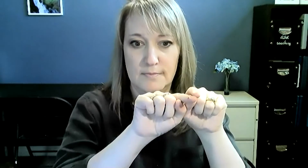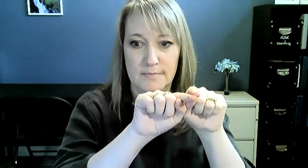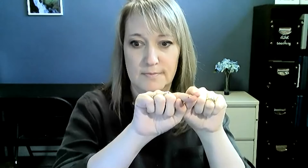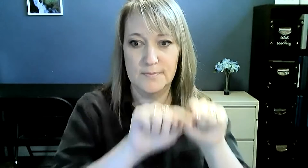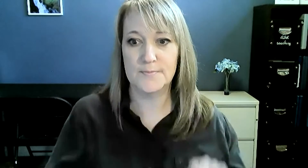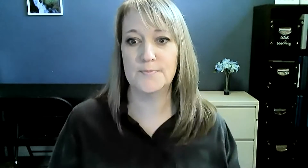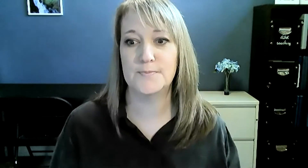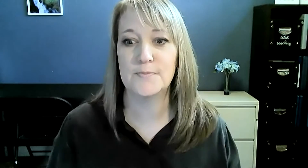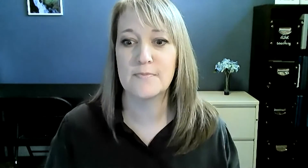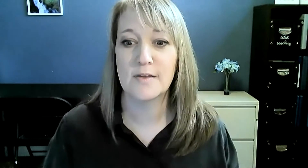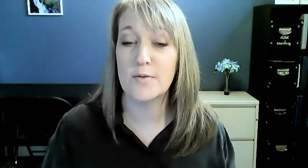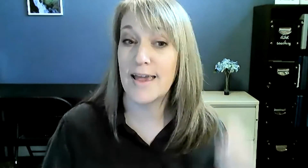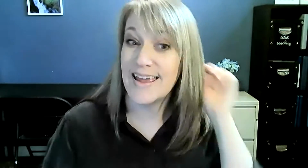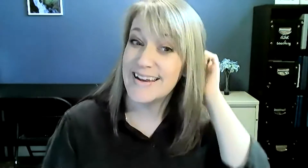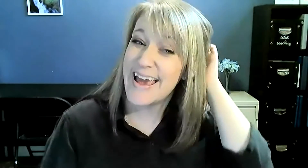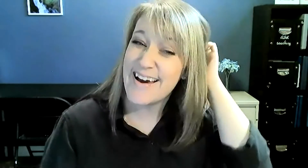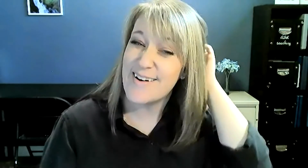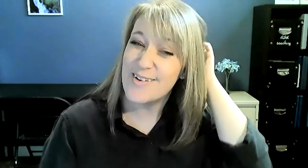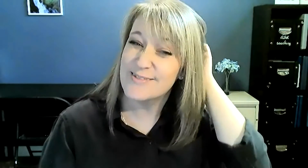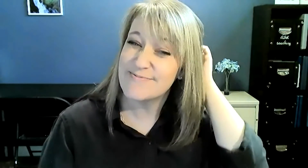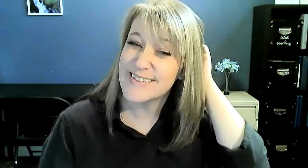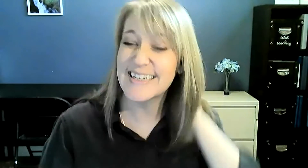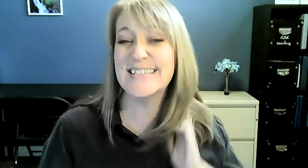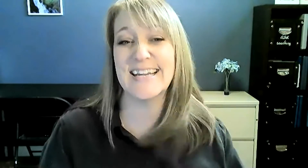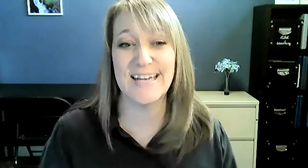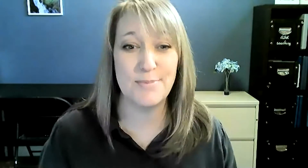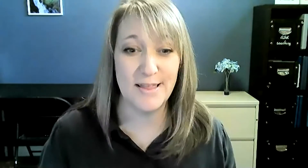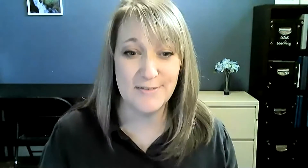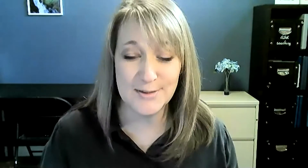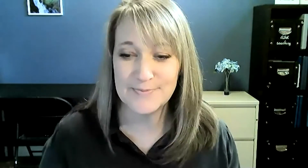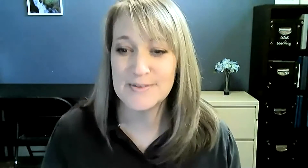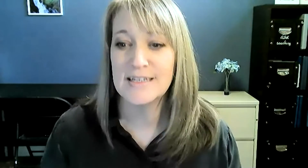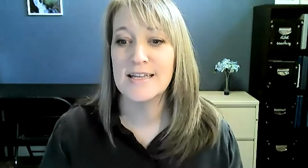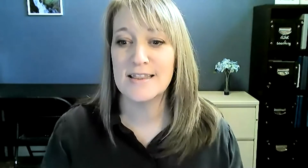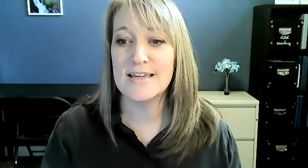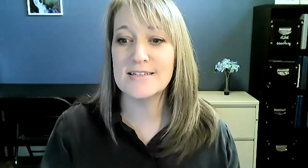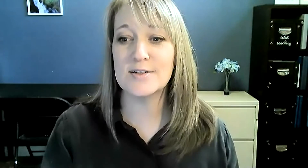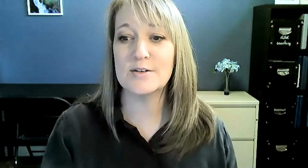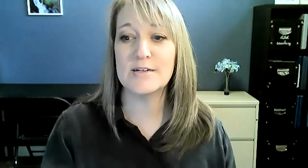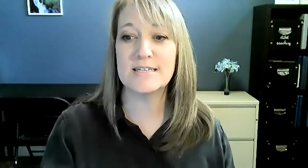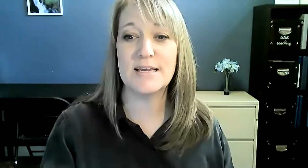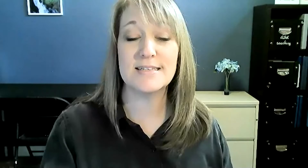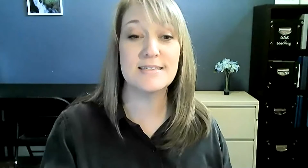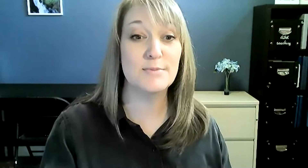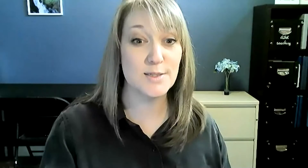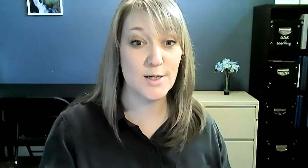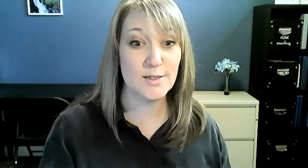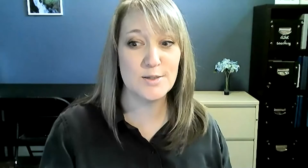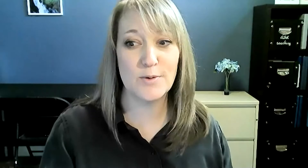Okay, now we're going to take it up a level. These are going to be similar to what